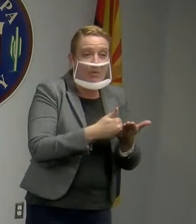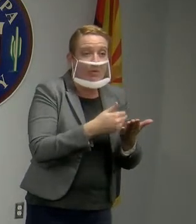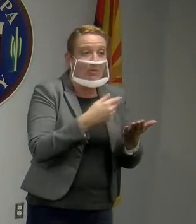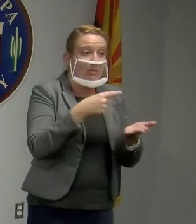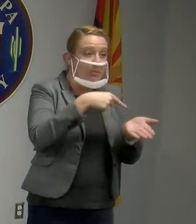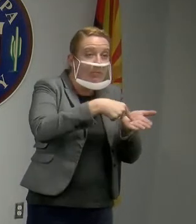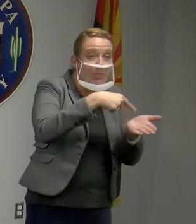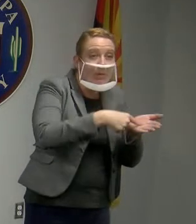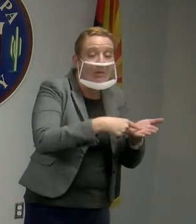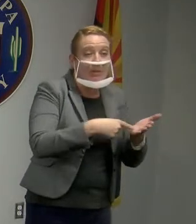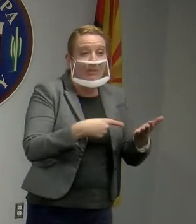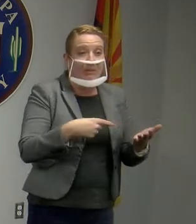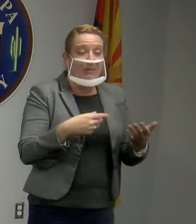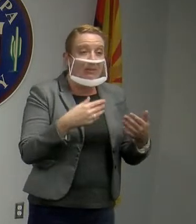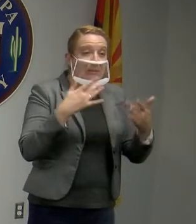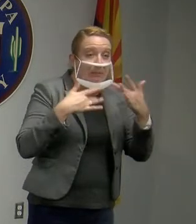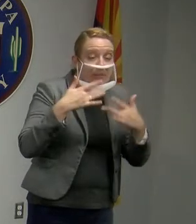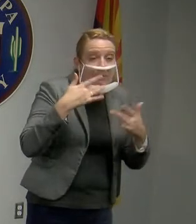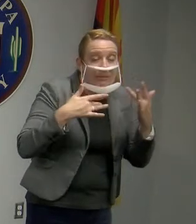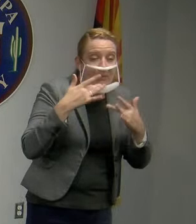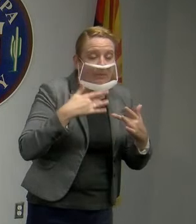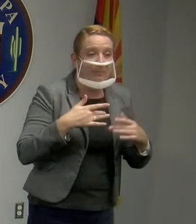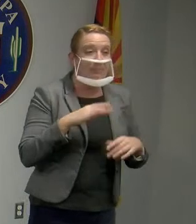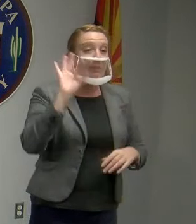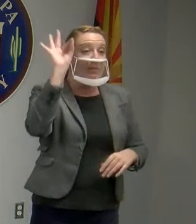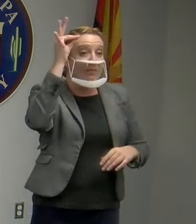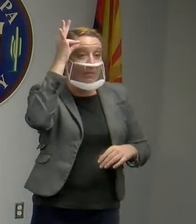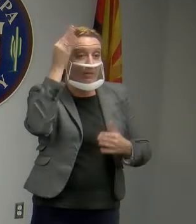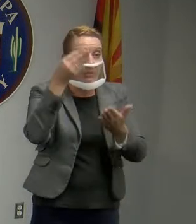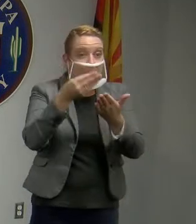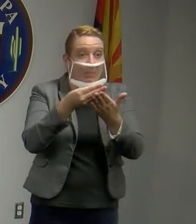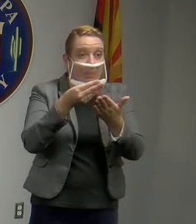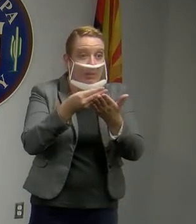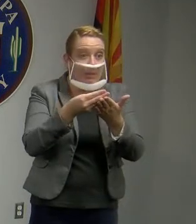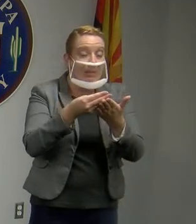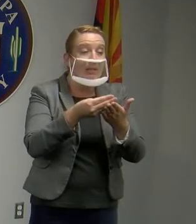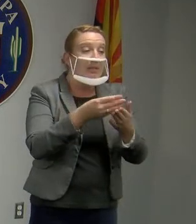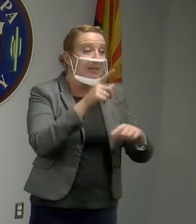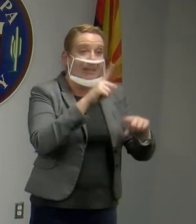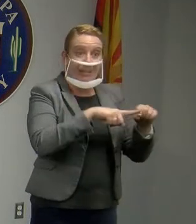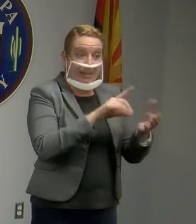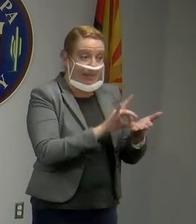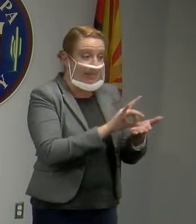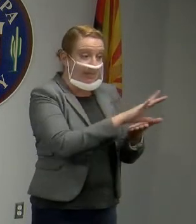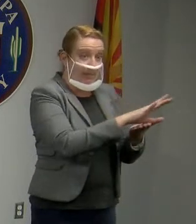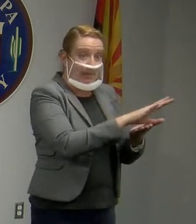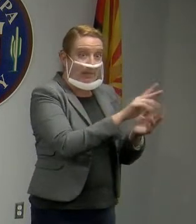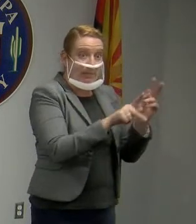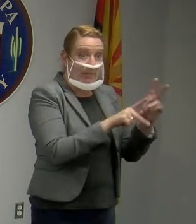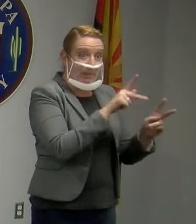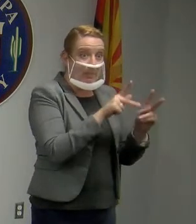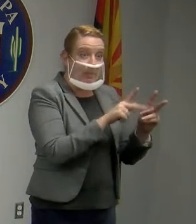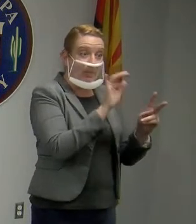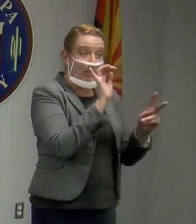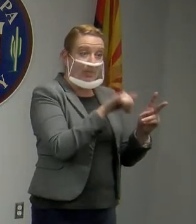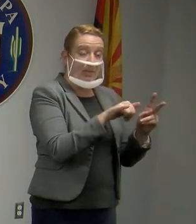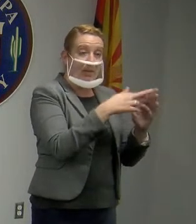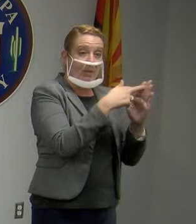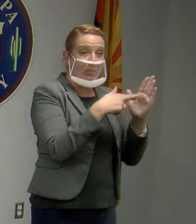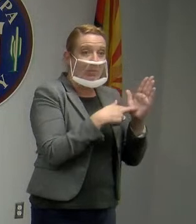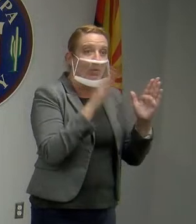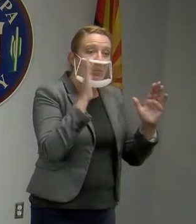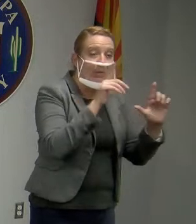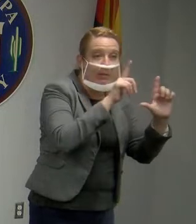the expiration of the federal and state eviction moratoriums and the likely run out of the extended